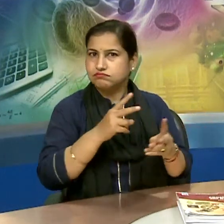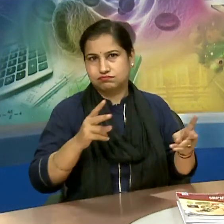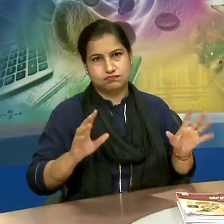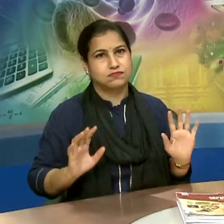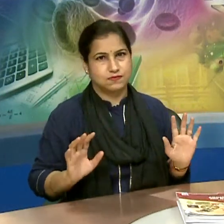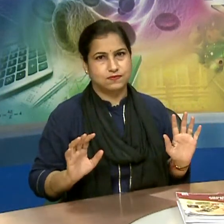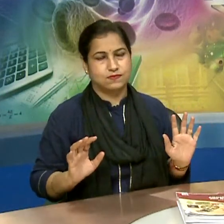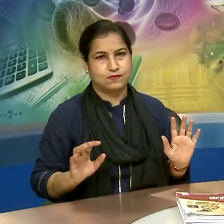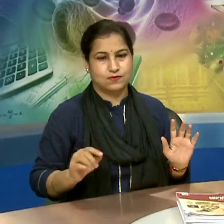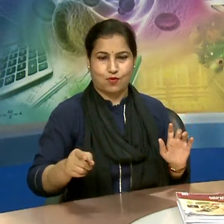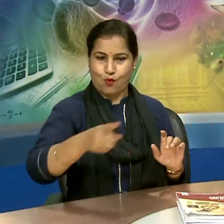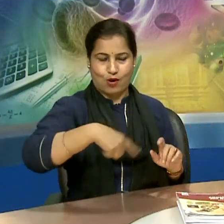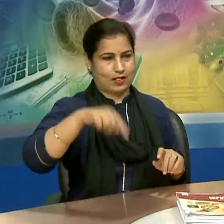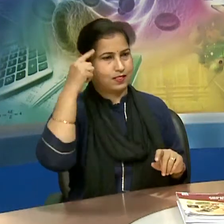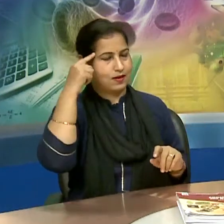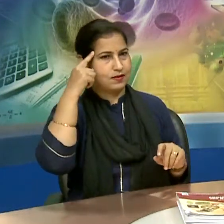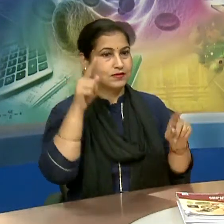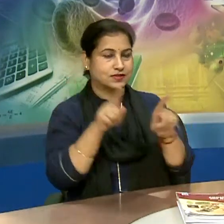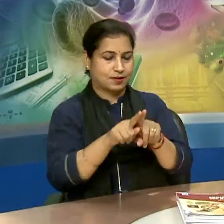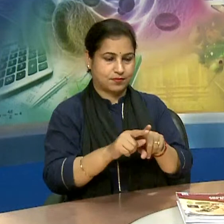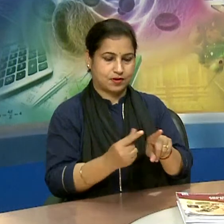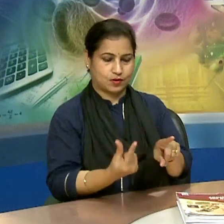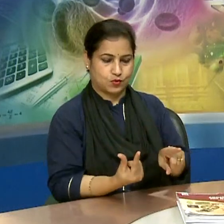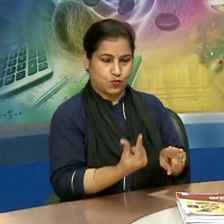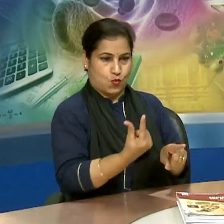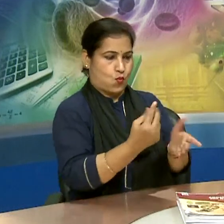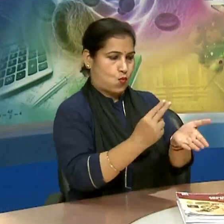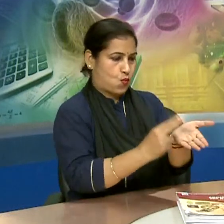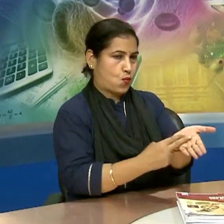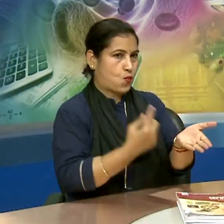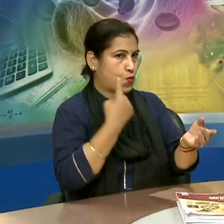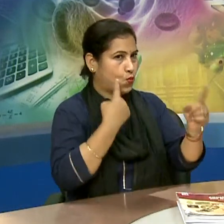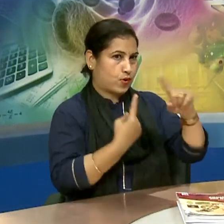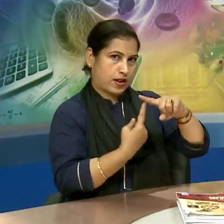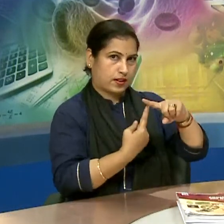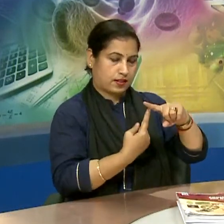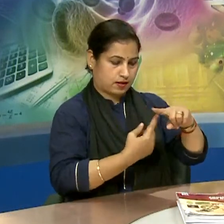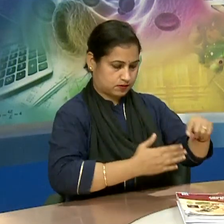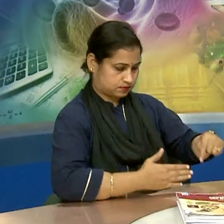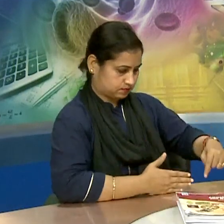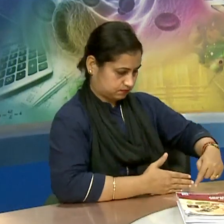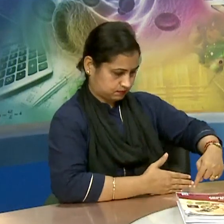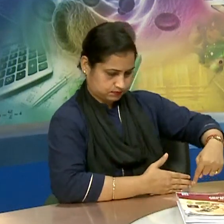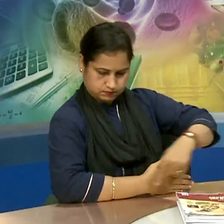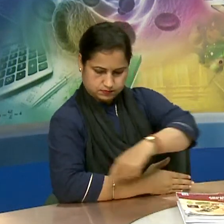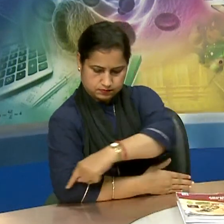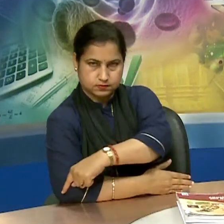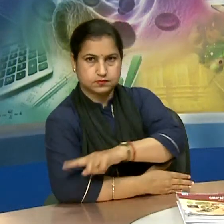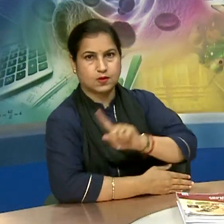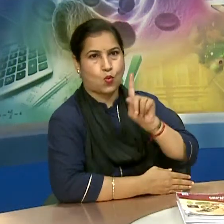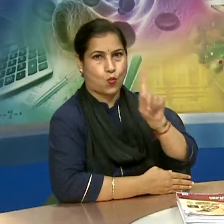which we took as unit is different for